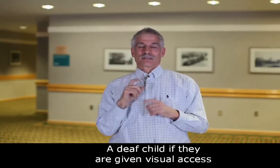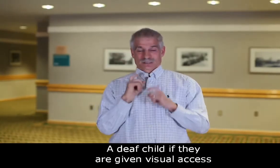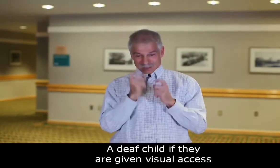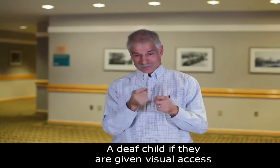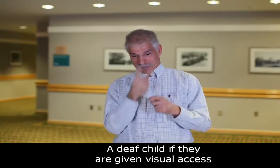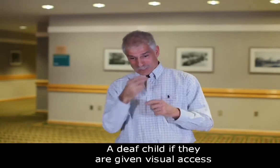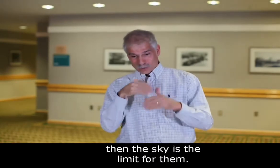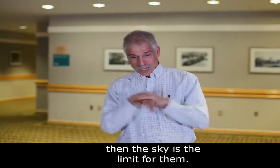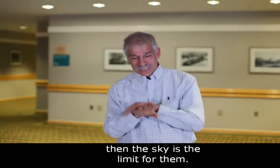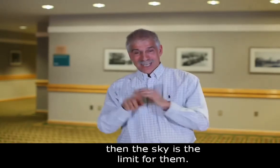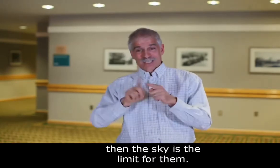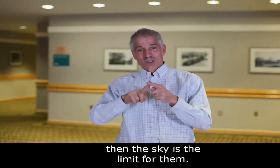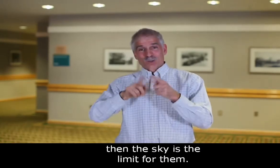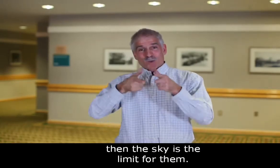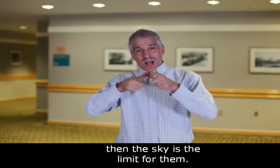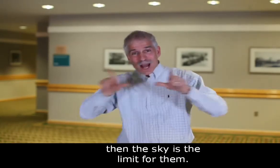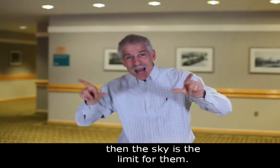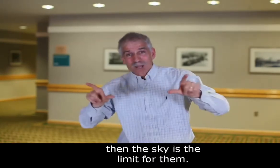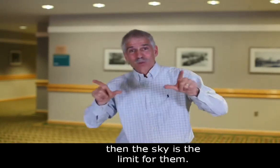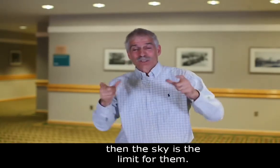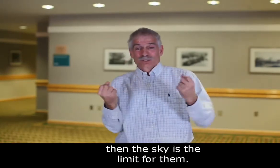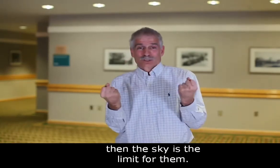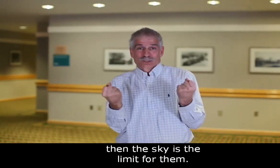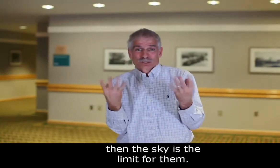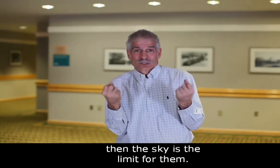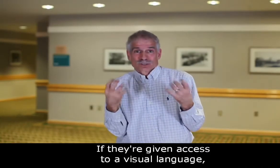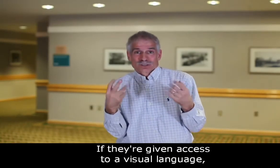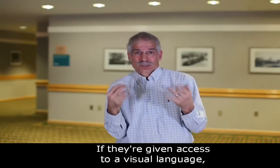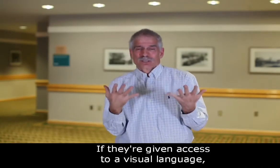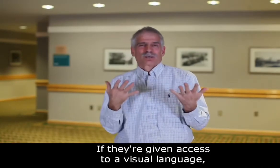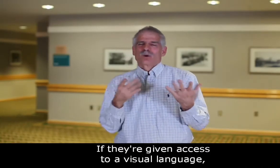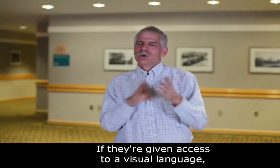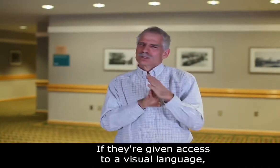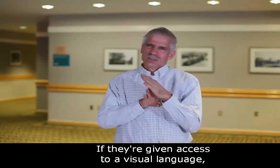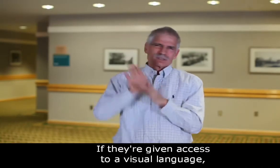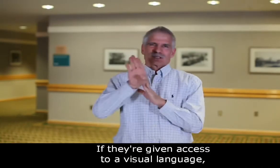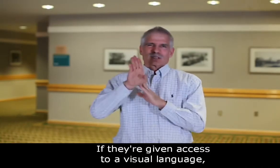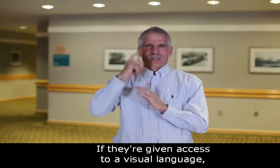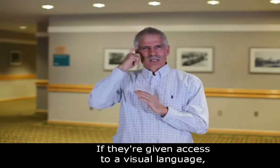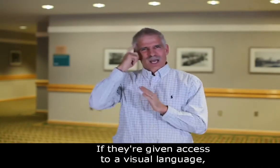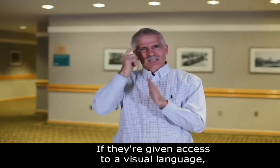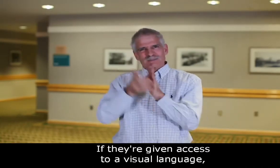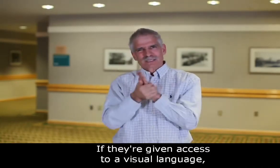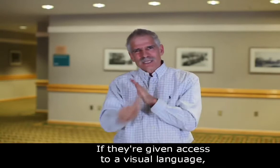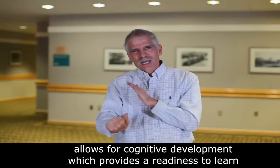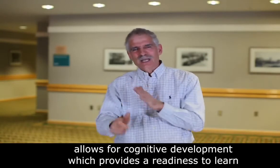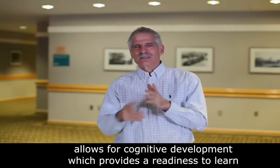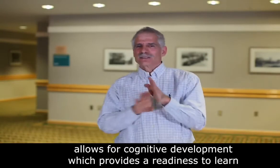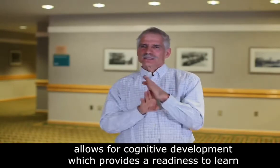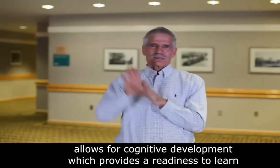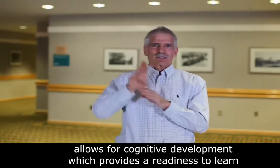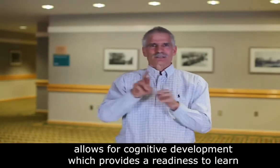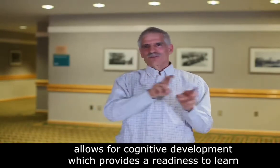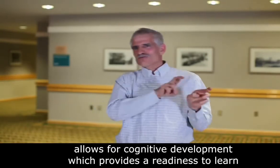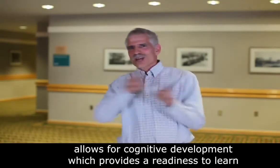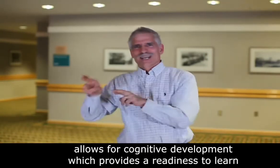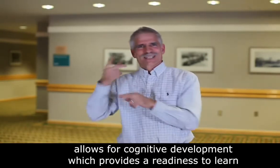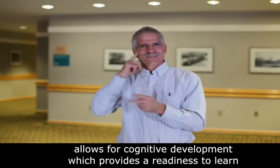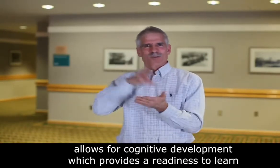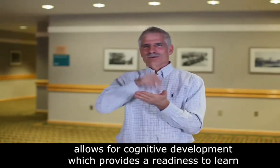access, then the sky's the limit for them. If they're given access to a visual language, sign language, then the sky is the limit for